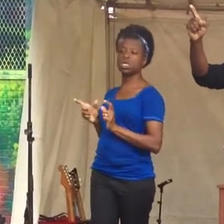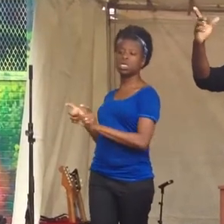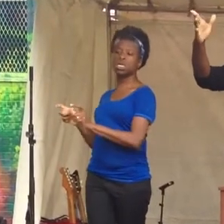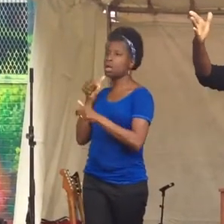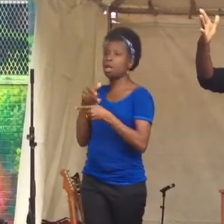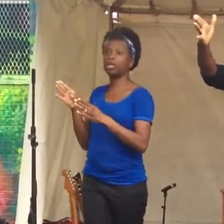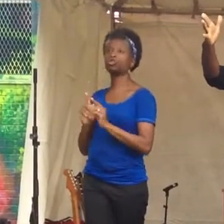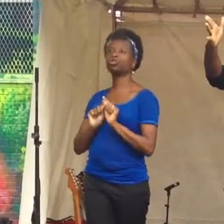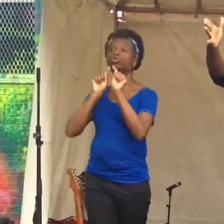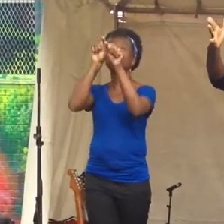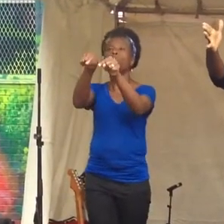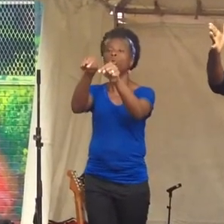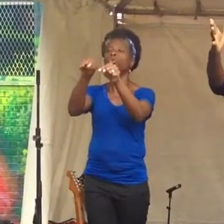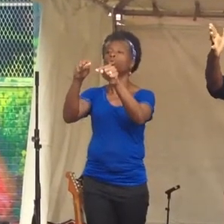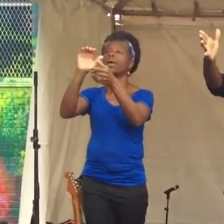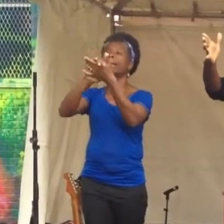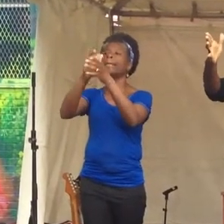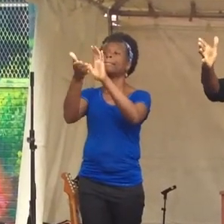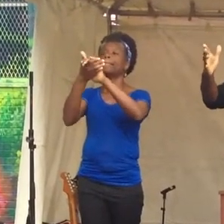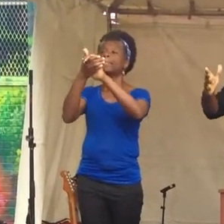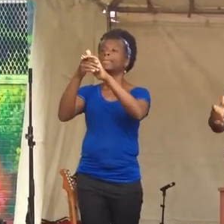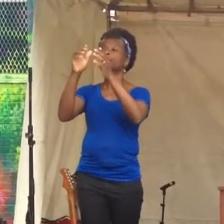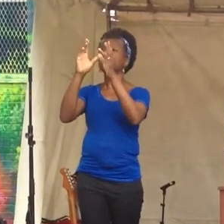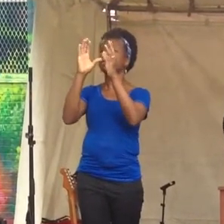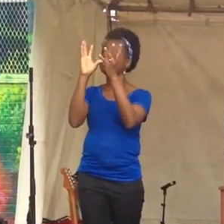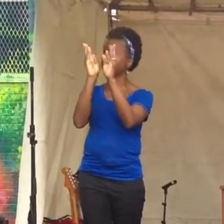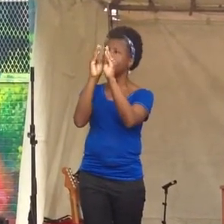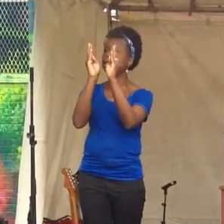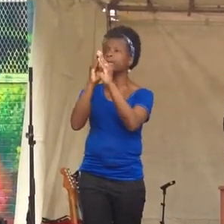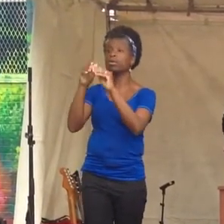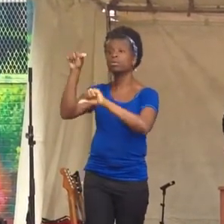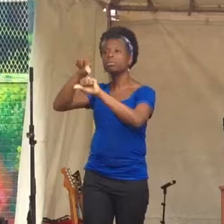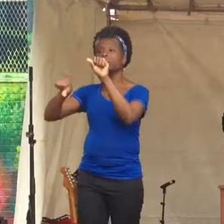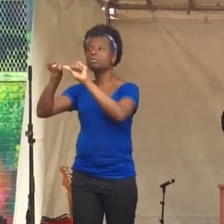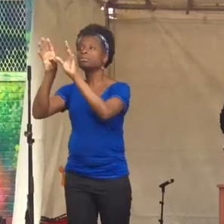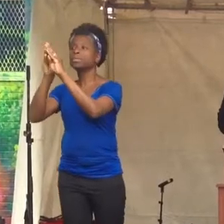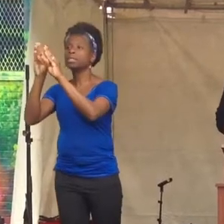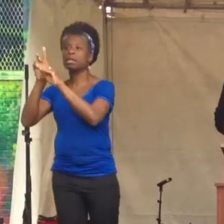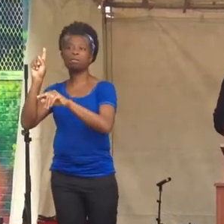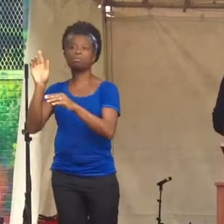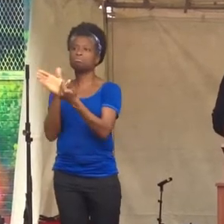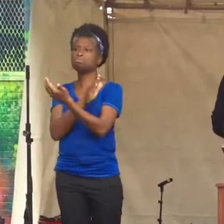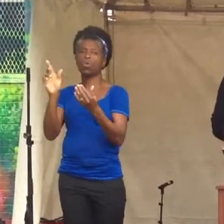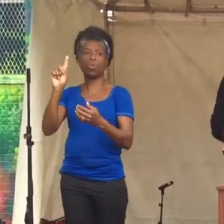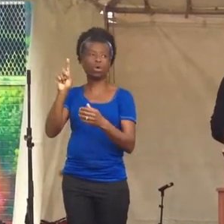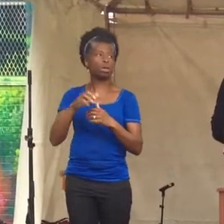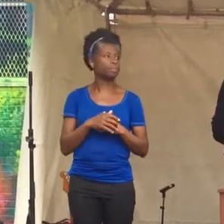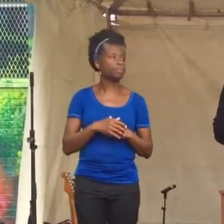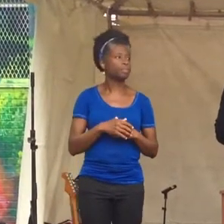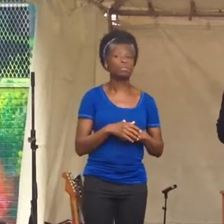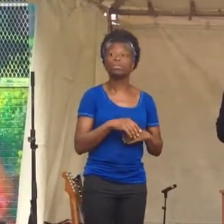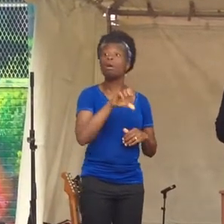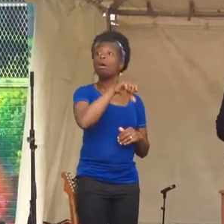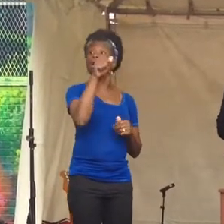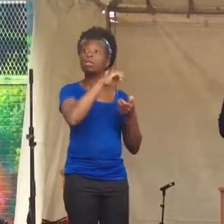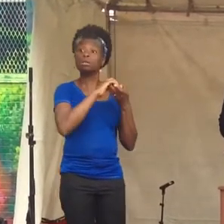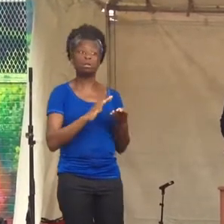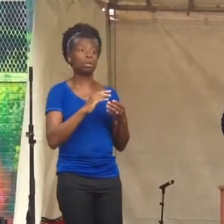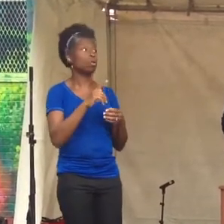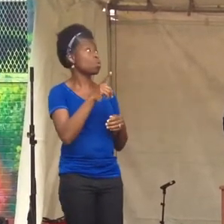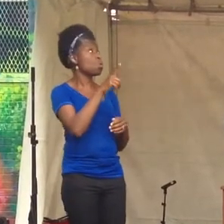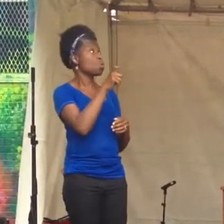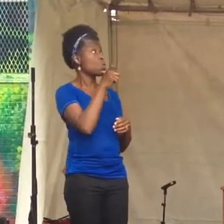meetings or scientific gatherings anywhere on earth. And the same goes for countless outstanding American